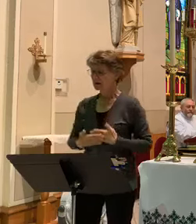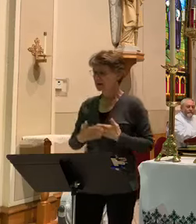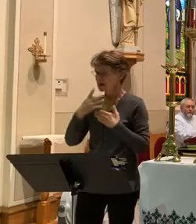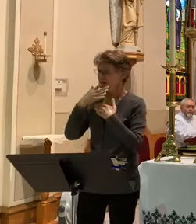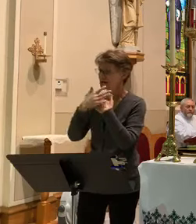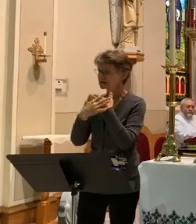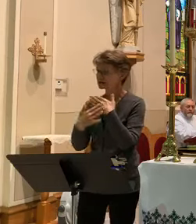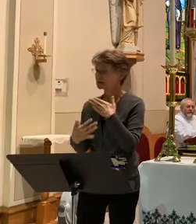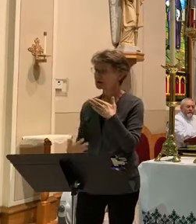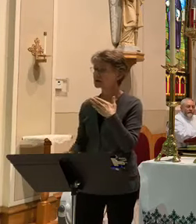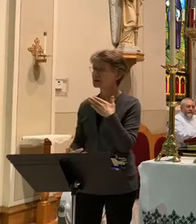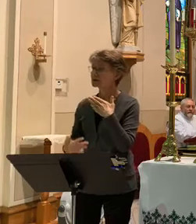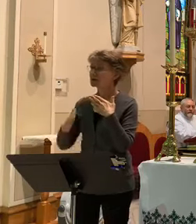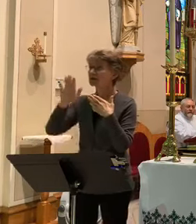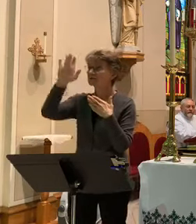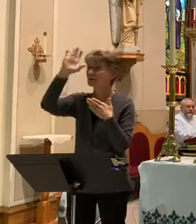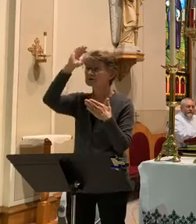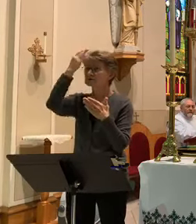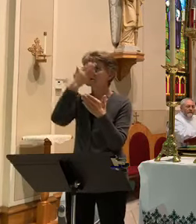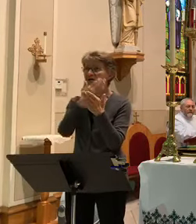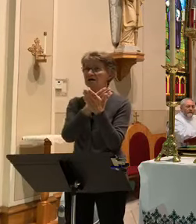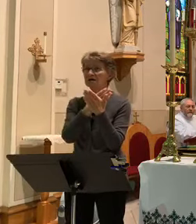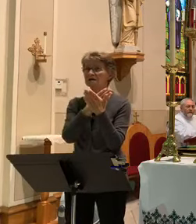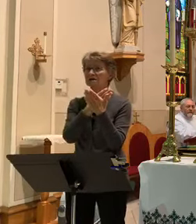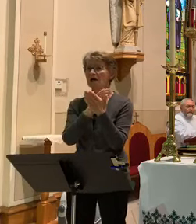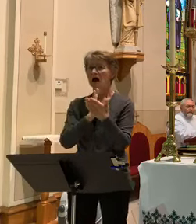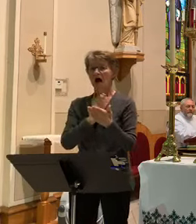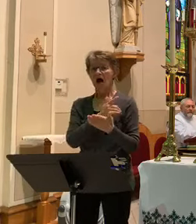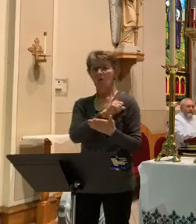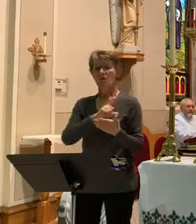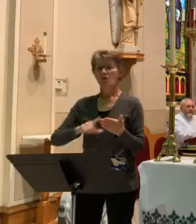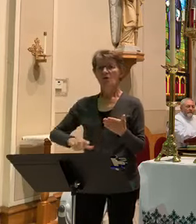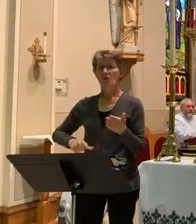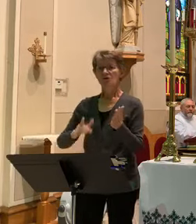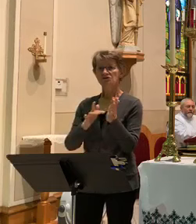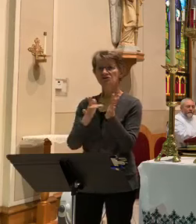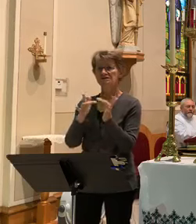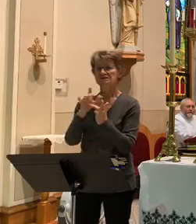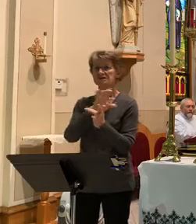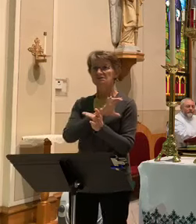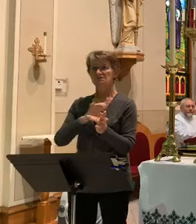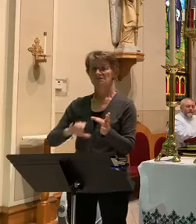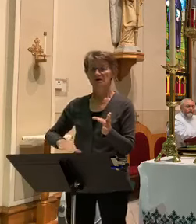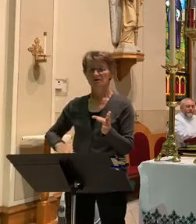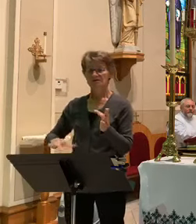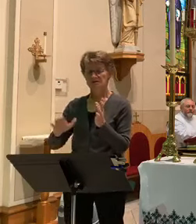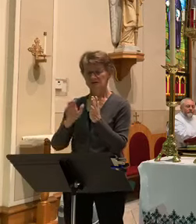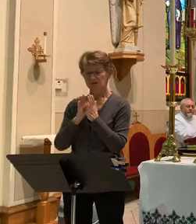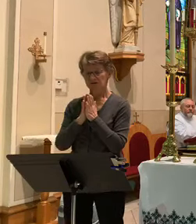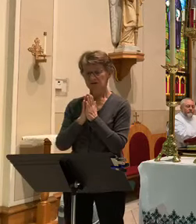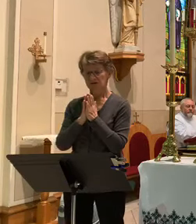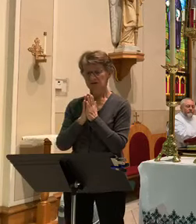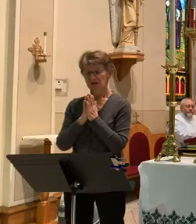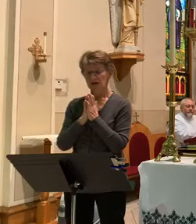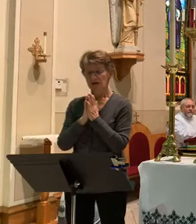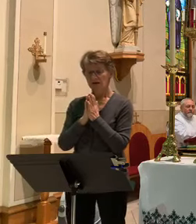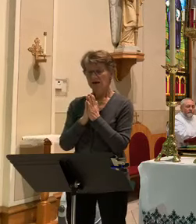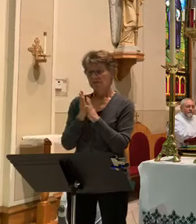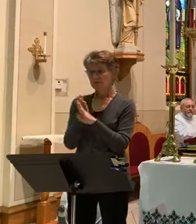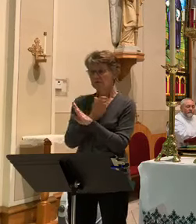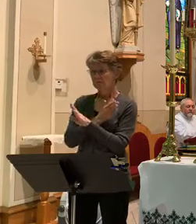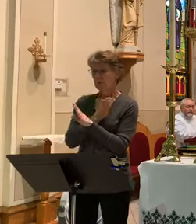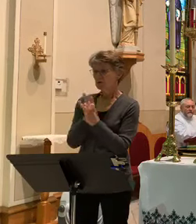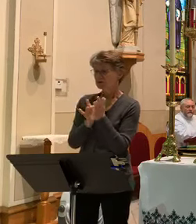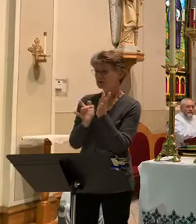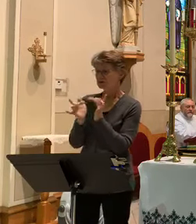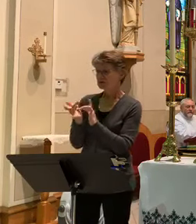body and the blood of your Son, our Lord Jesus Christ. At the time he was